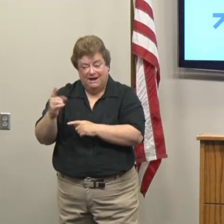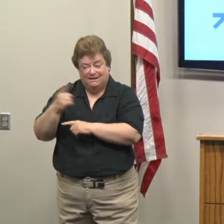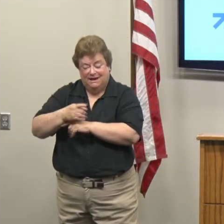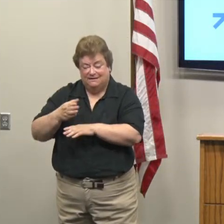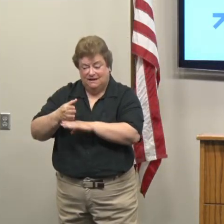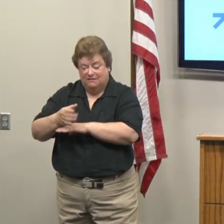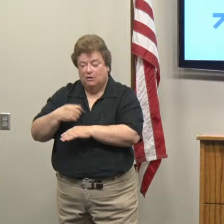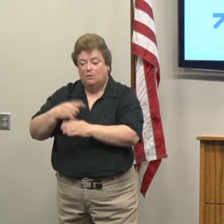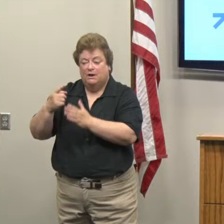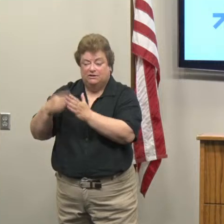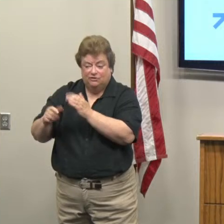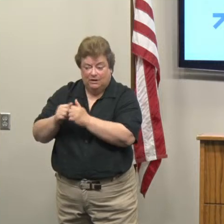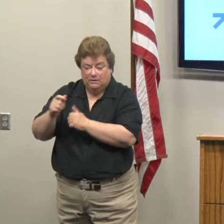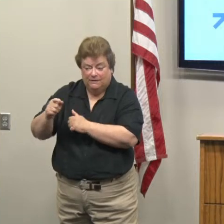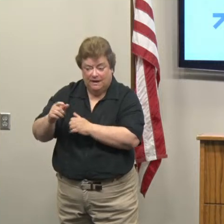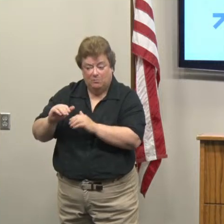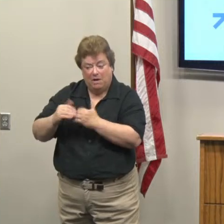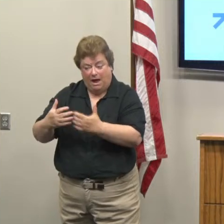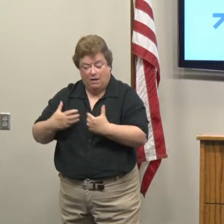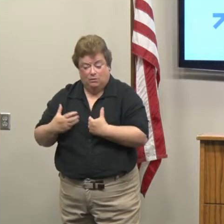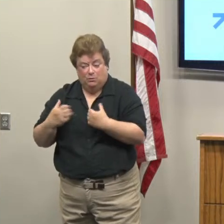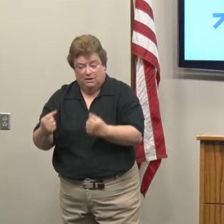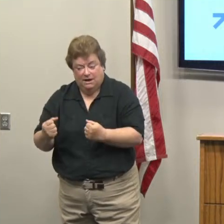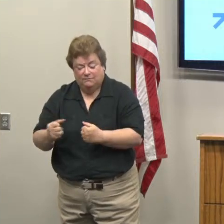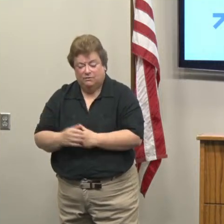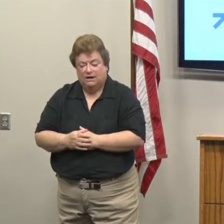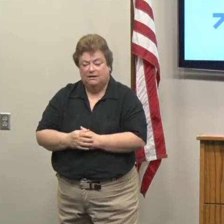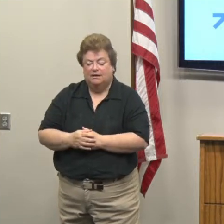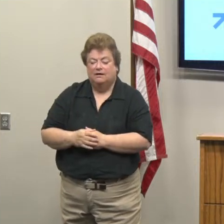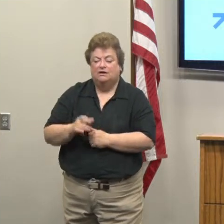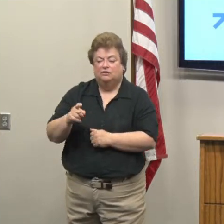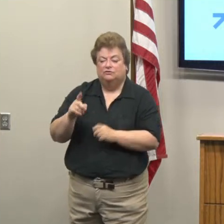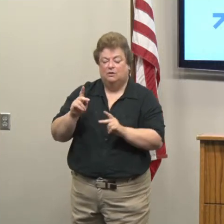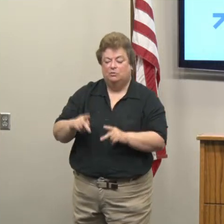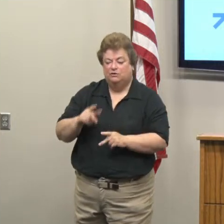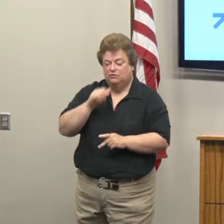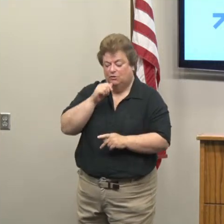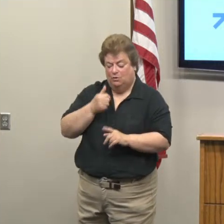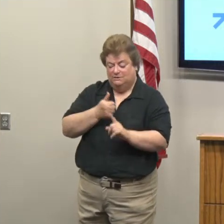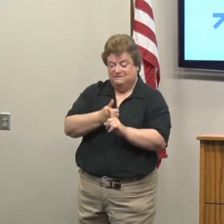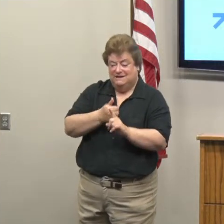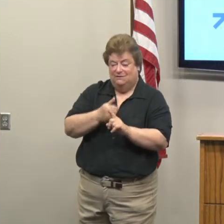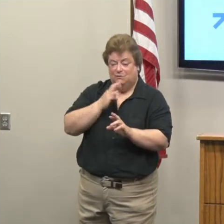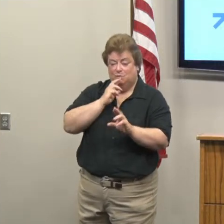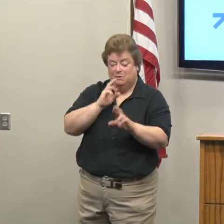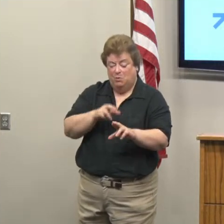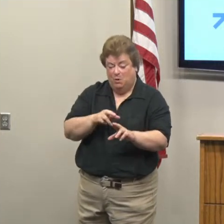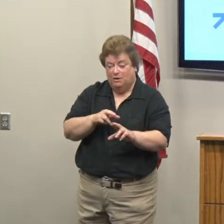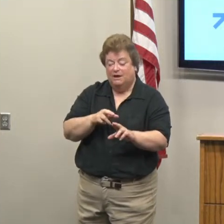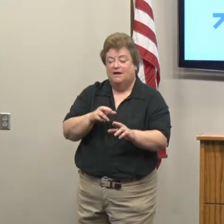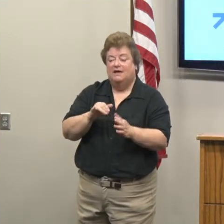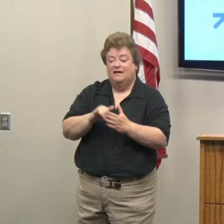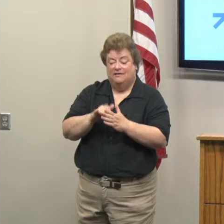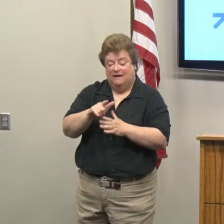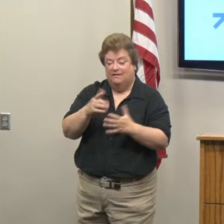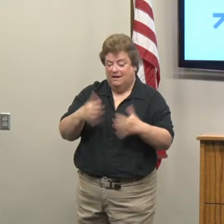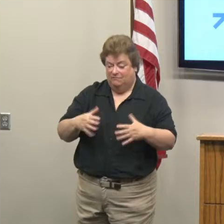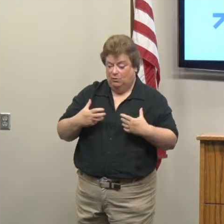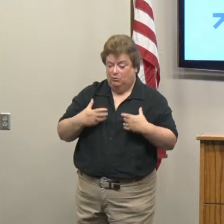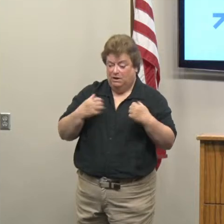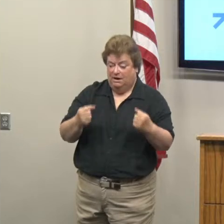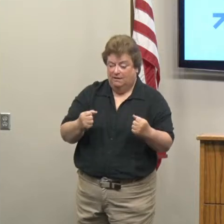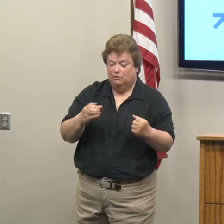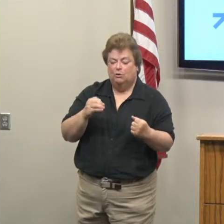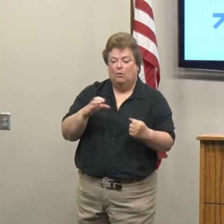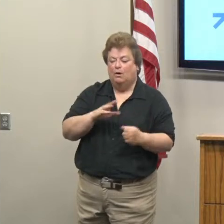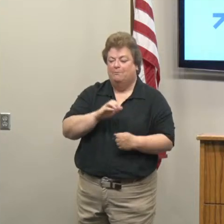health status. Recovery is then defined as an individual self-report during the follow-up call that they have recovered or